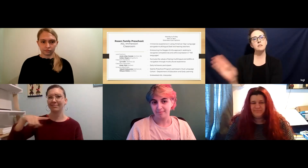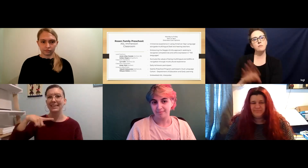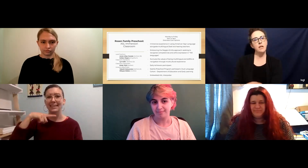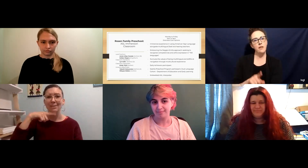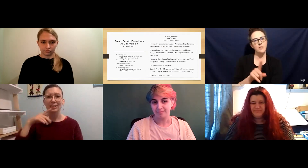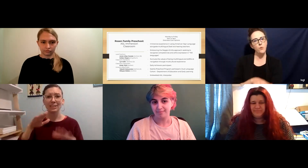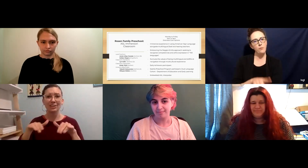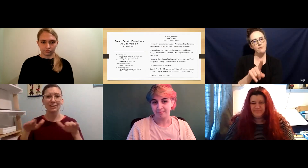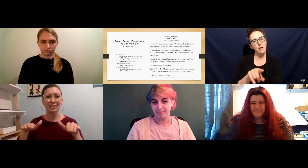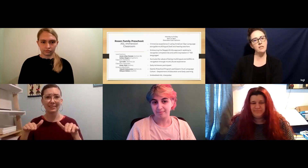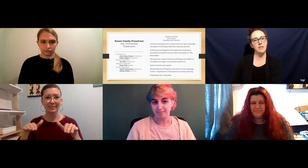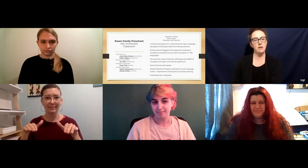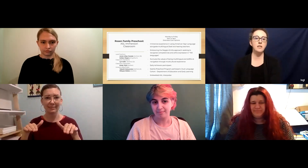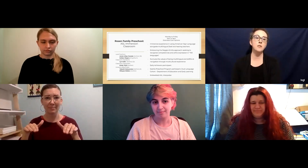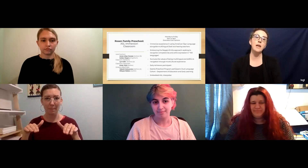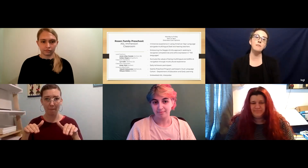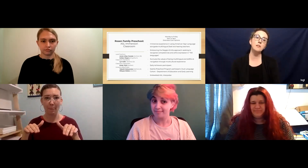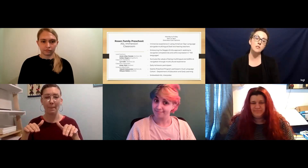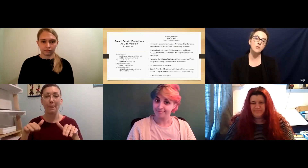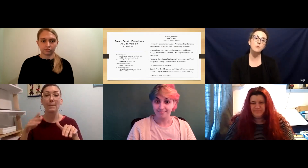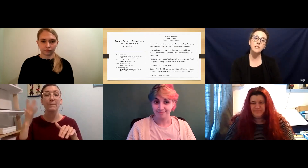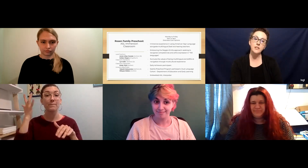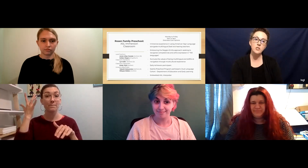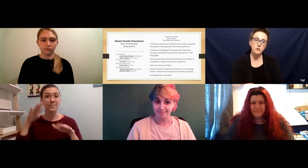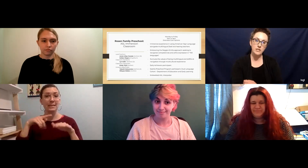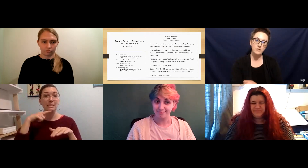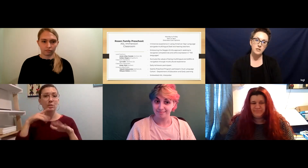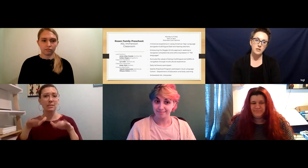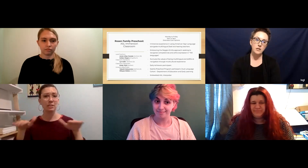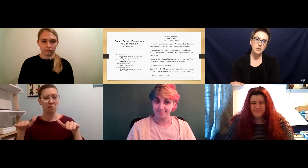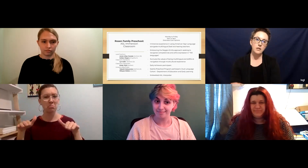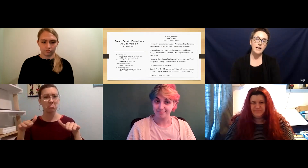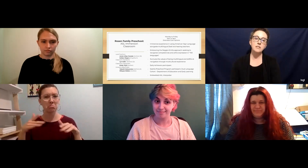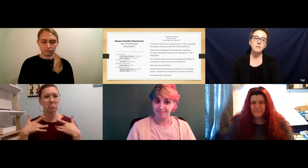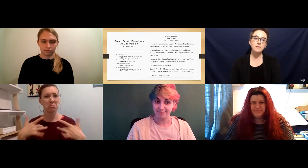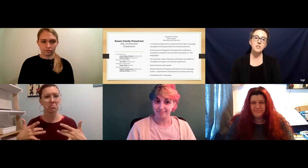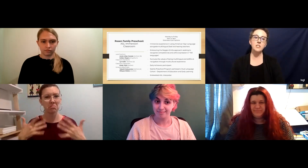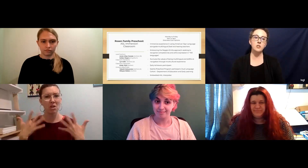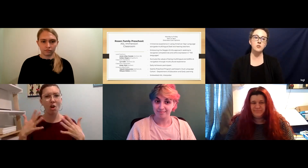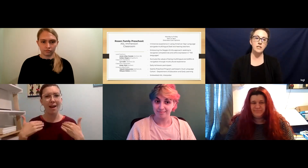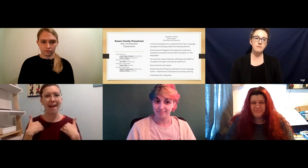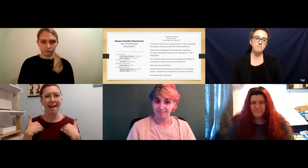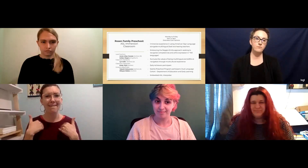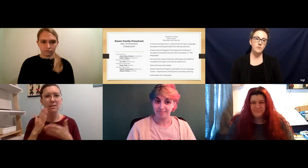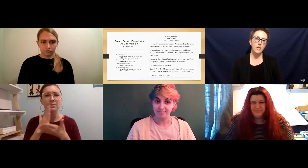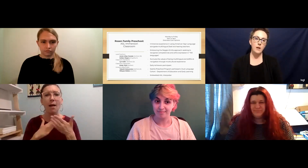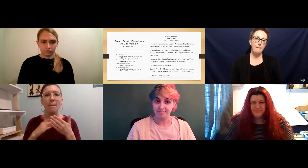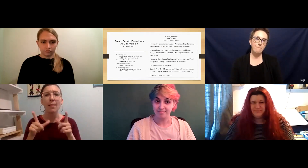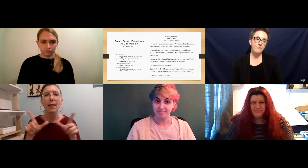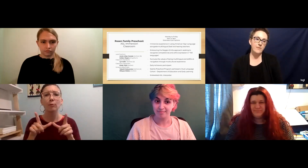and that's why we have Emily there, because we have a classroom with hearing children, and sometimes hearing children